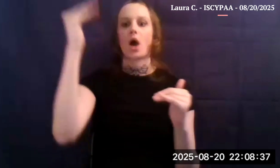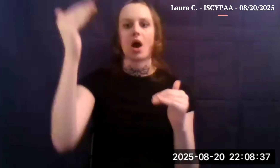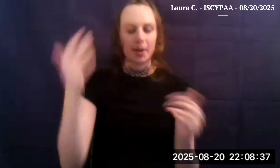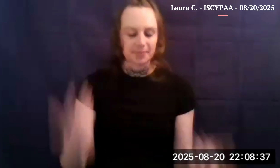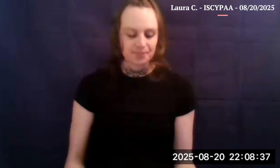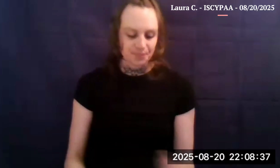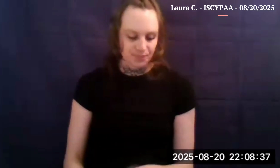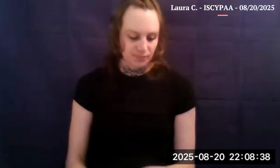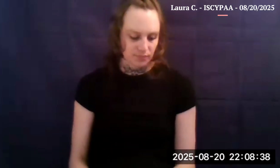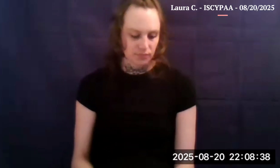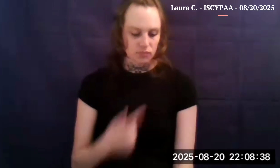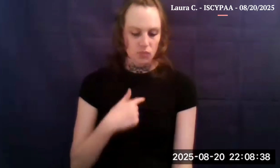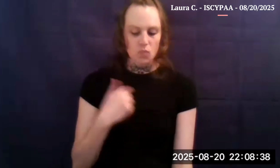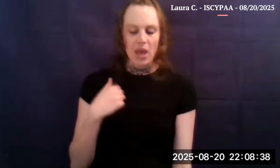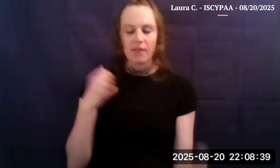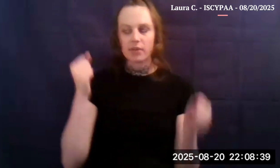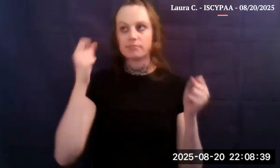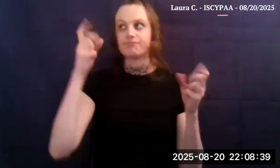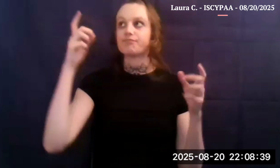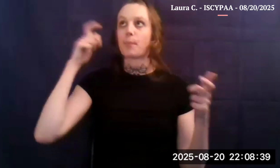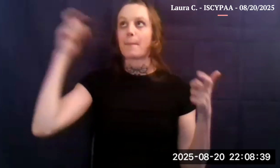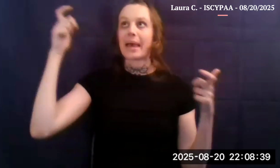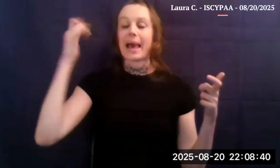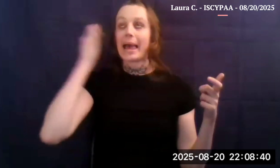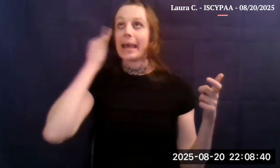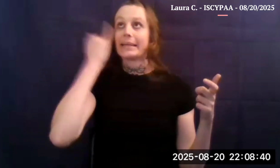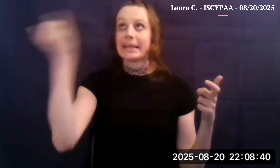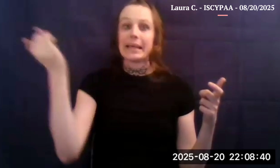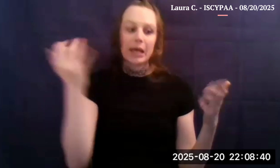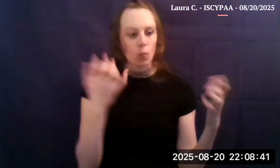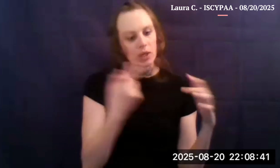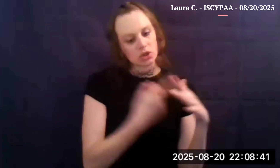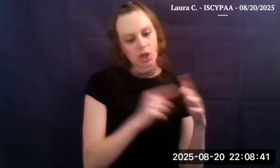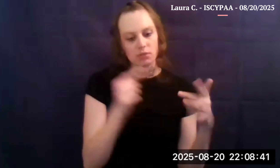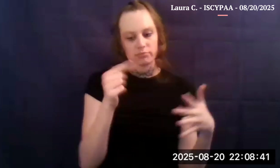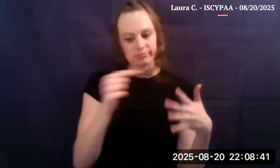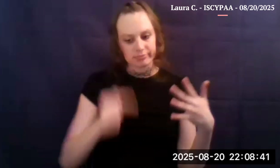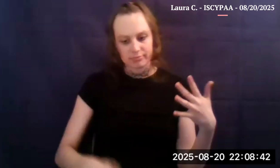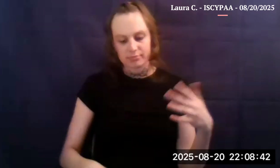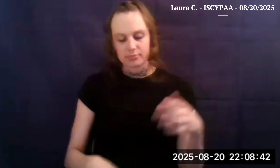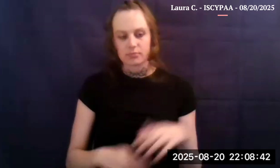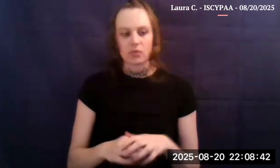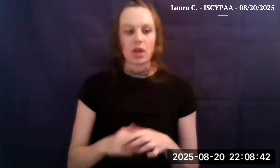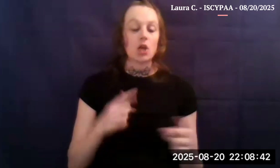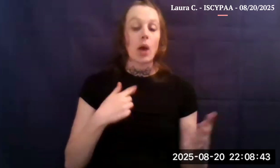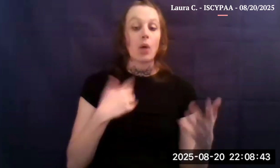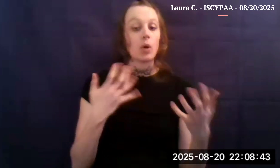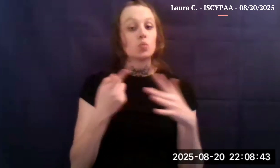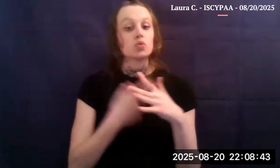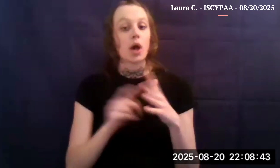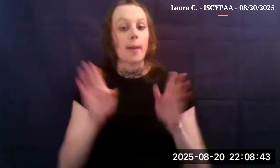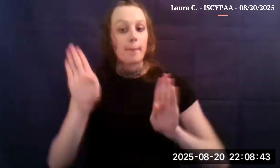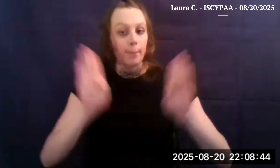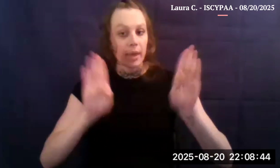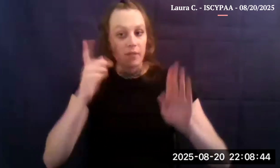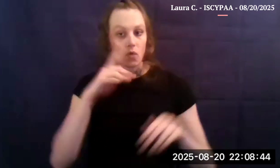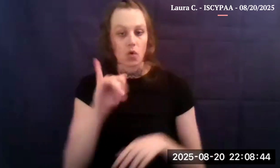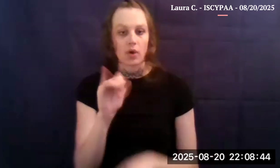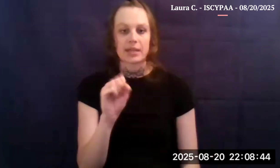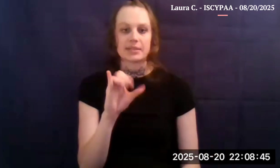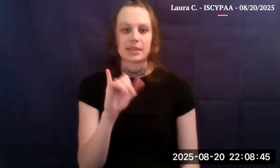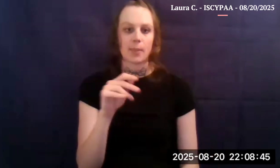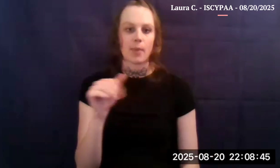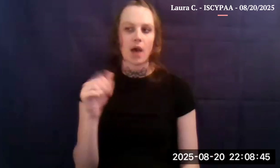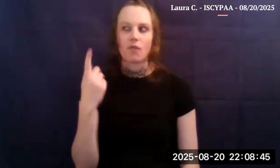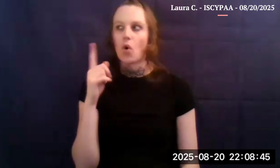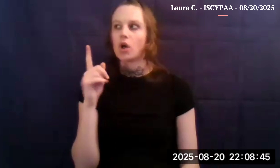I got all these big ideas, and I want to start a bid for ISCYPAA for 20, what year are